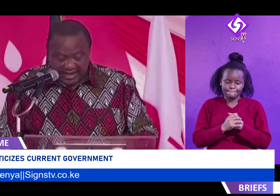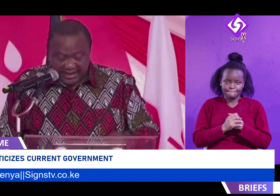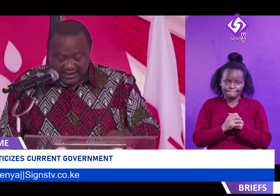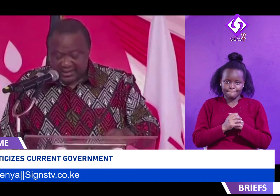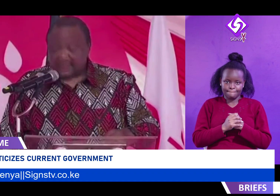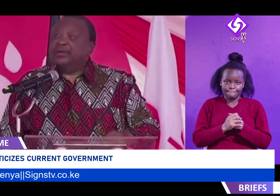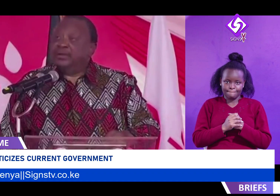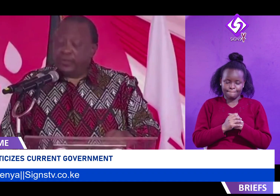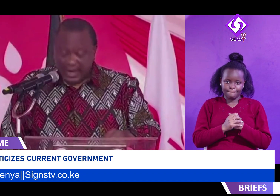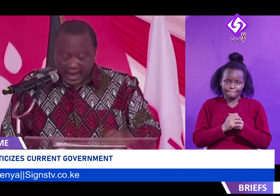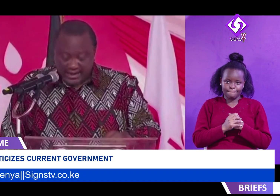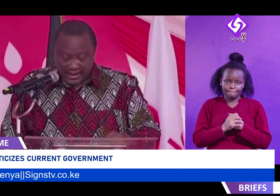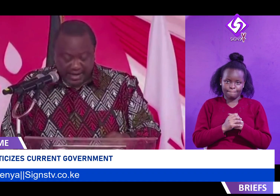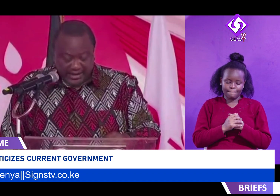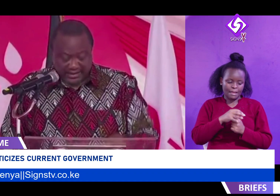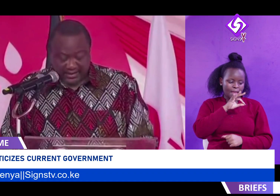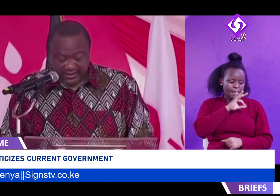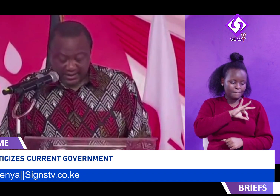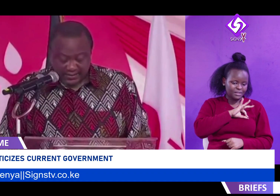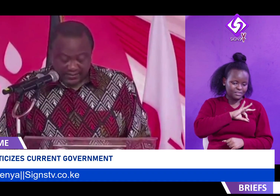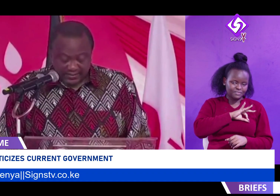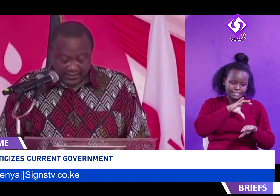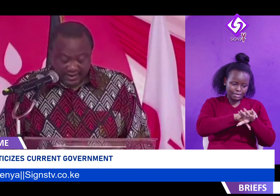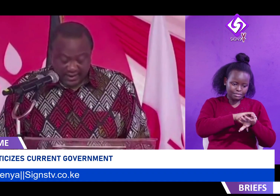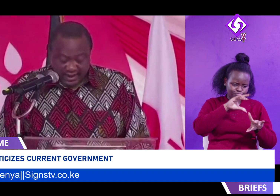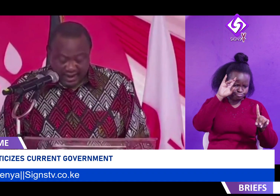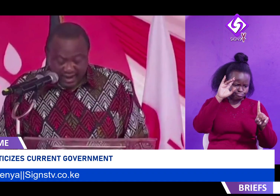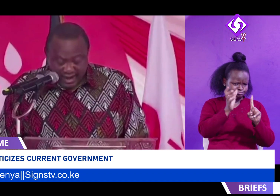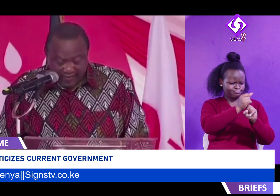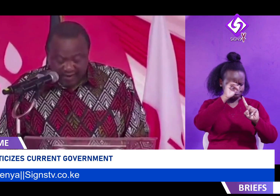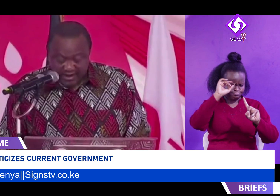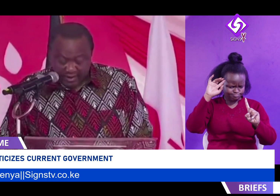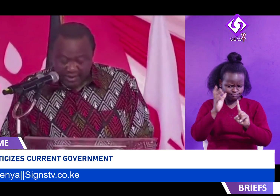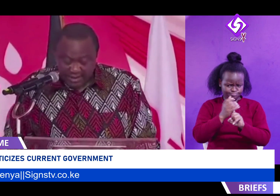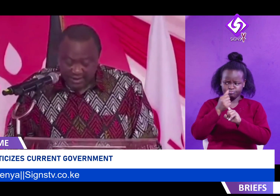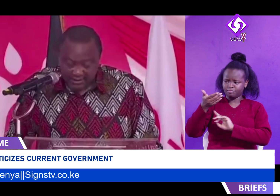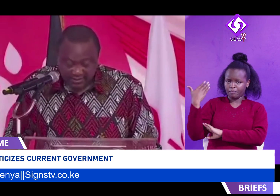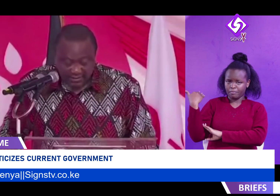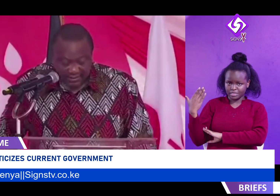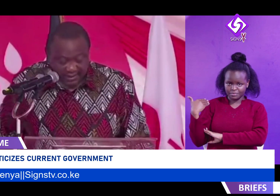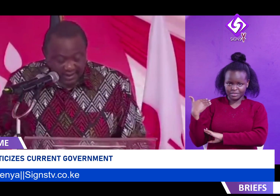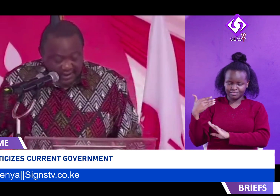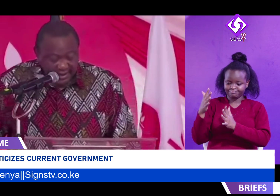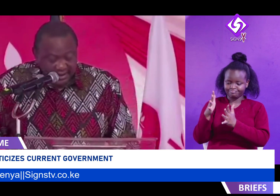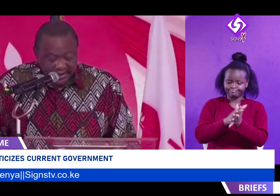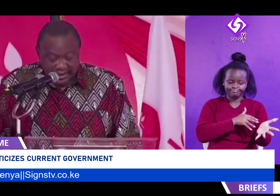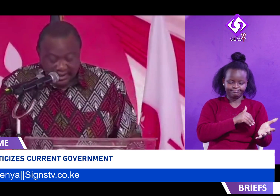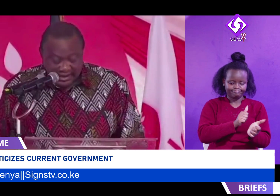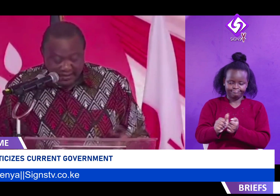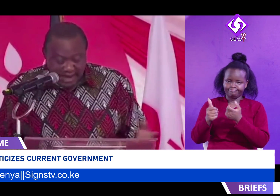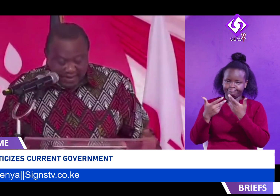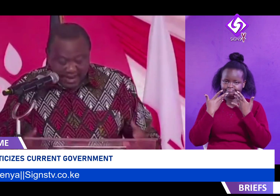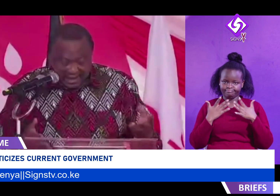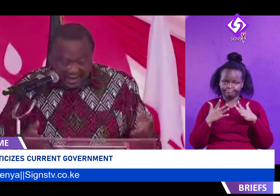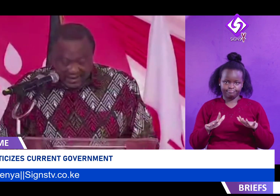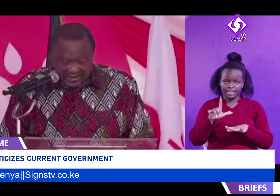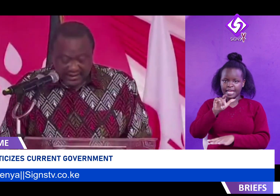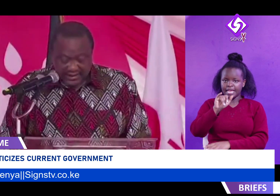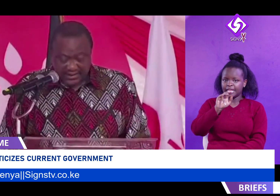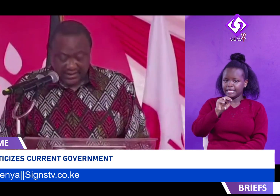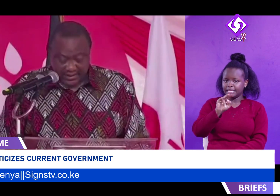of the gains we had in the past have been eroded. Linda Mama